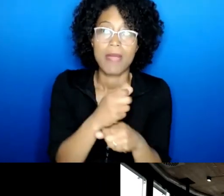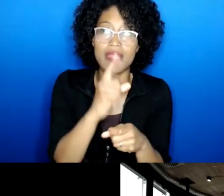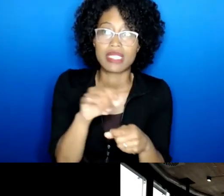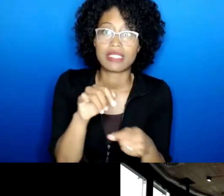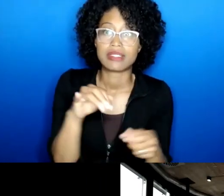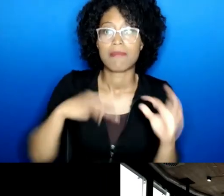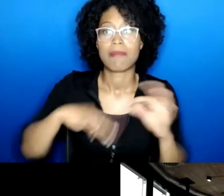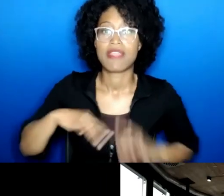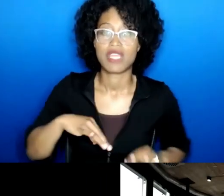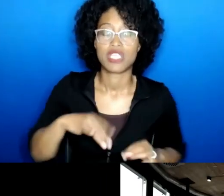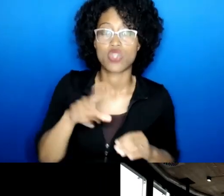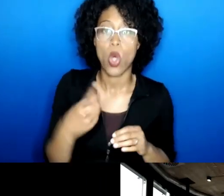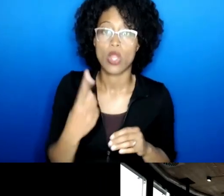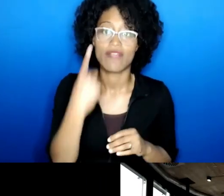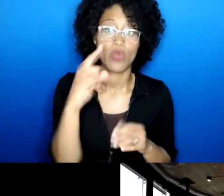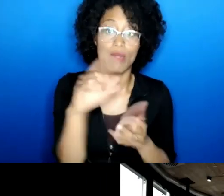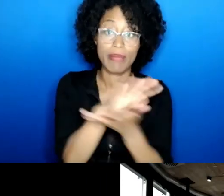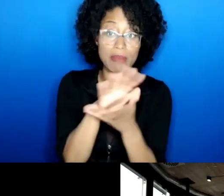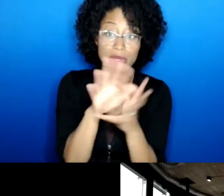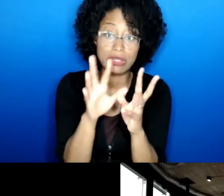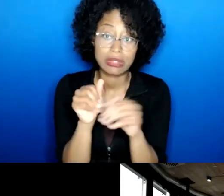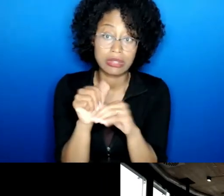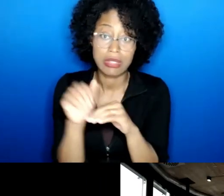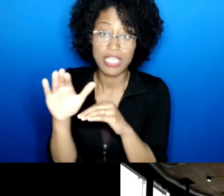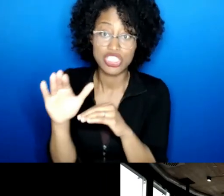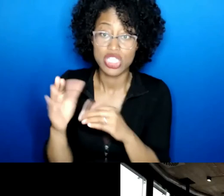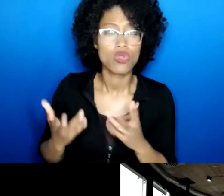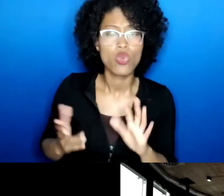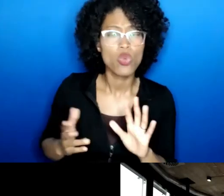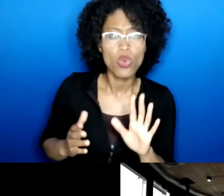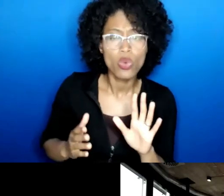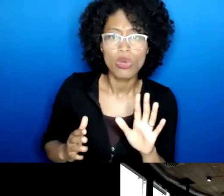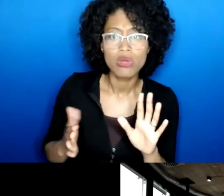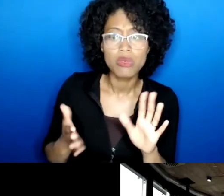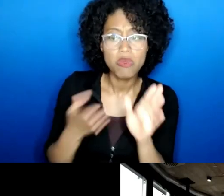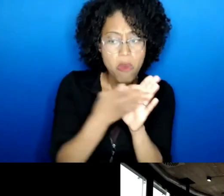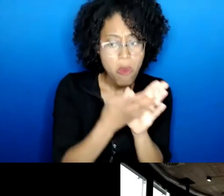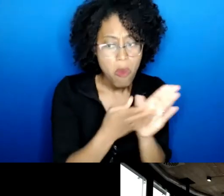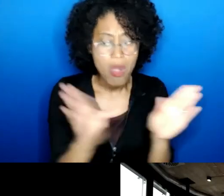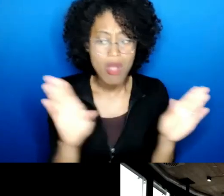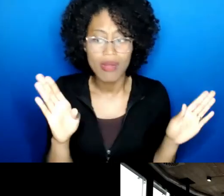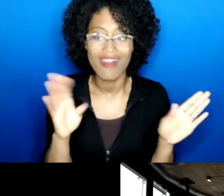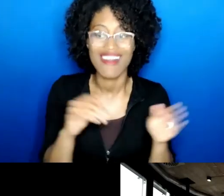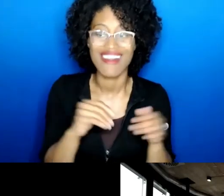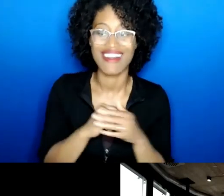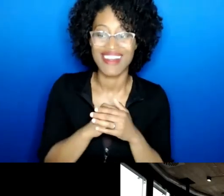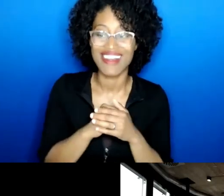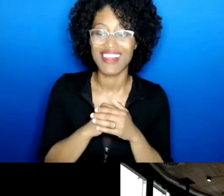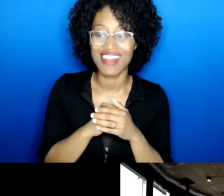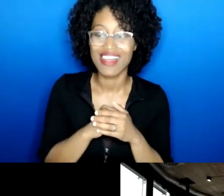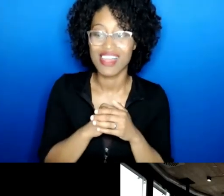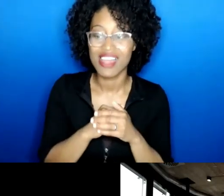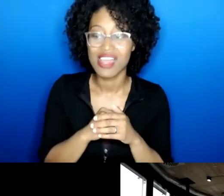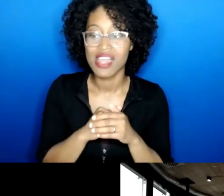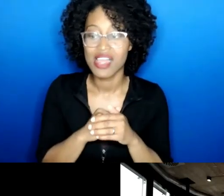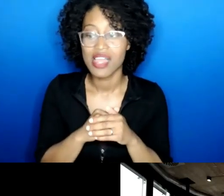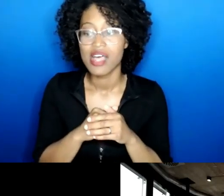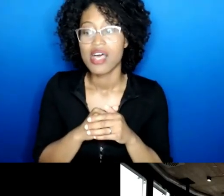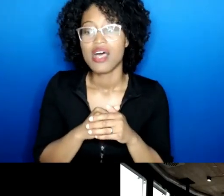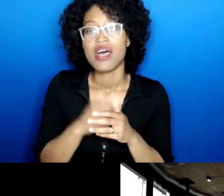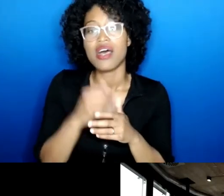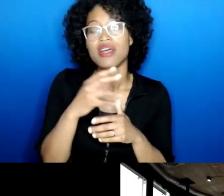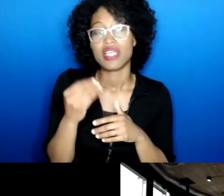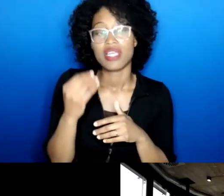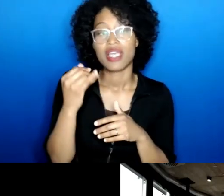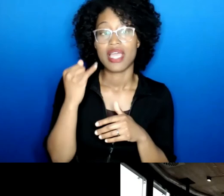We actually did not want to send invitations to those who would wonder why they got one